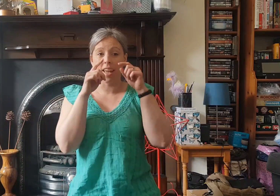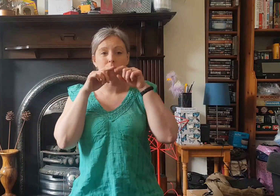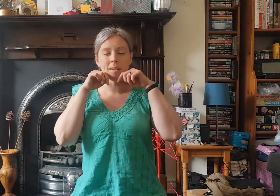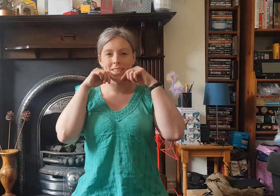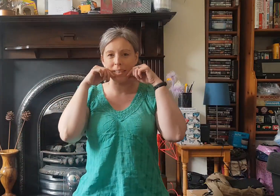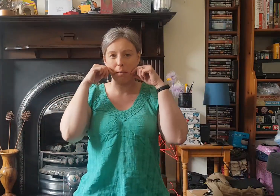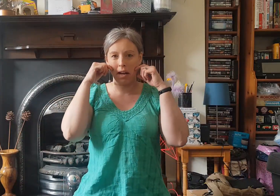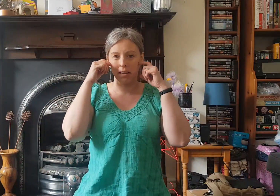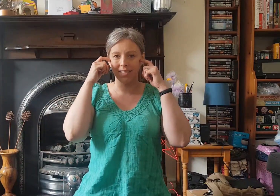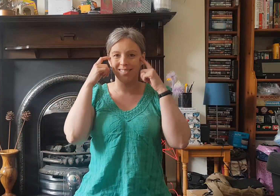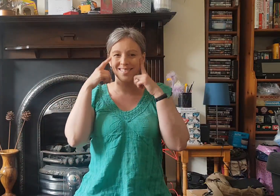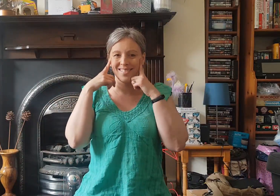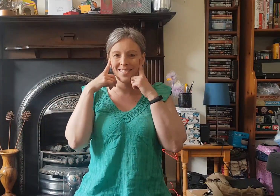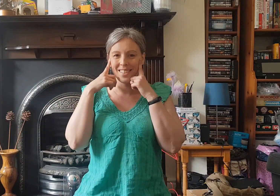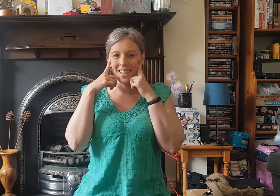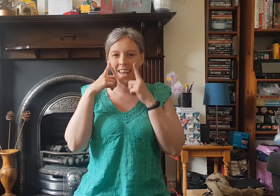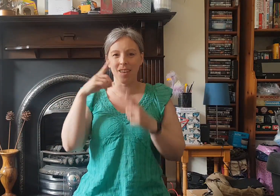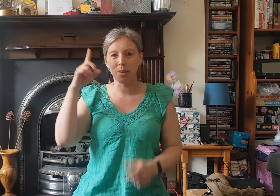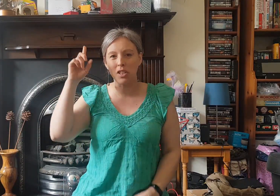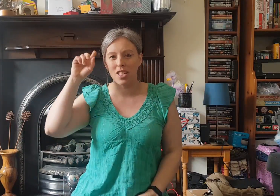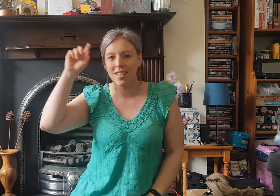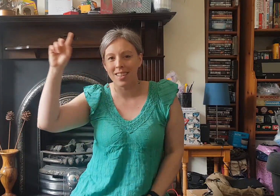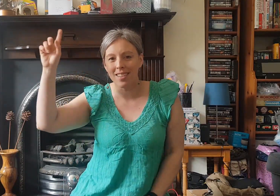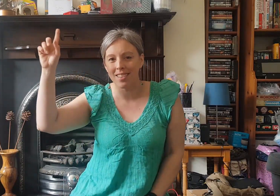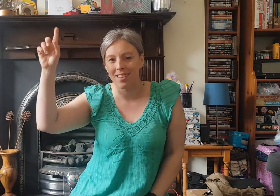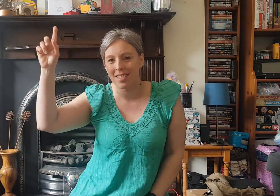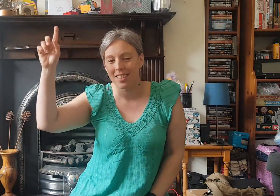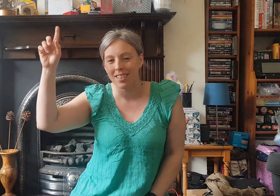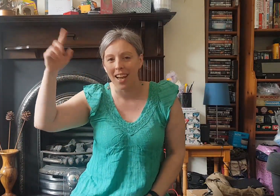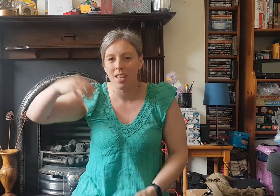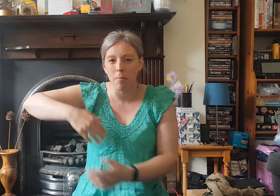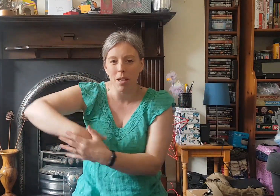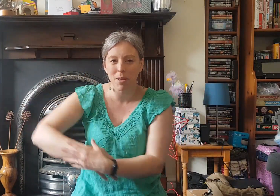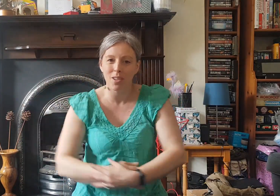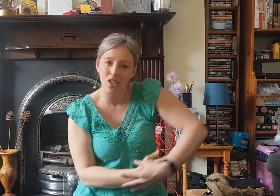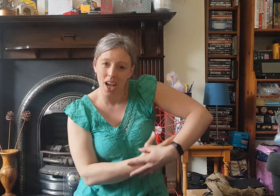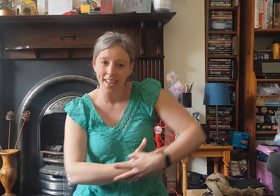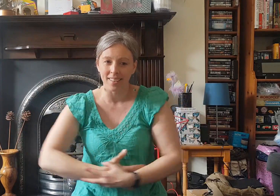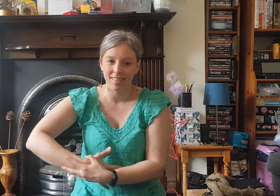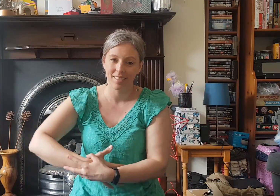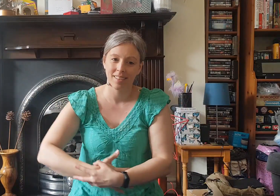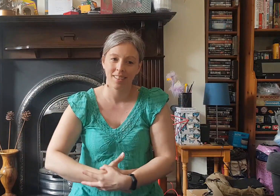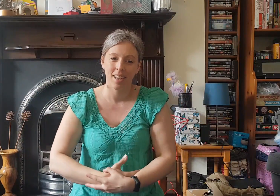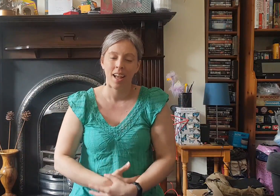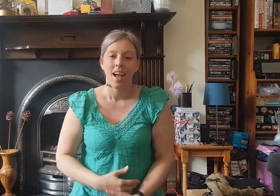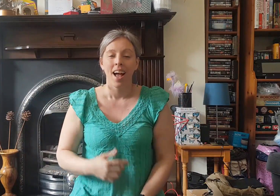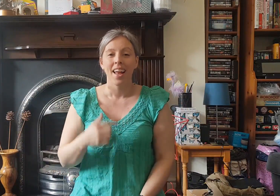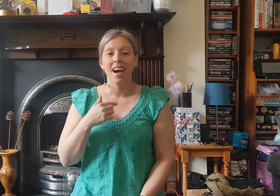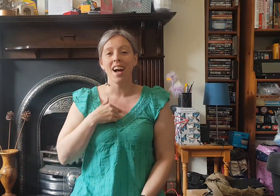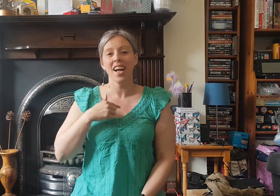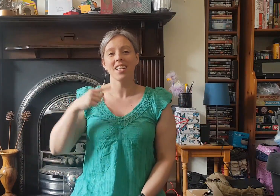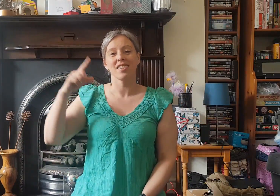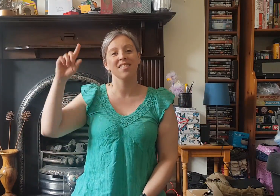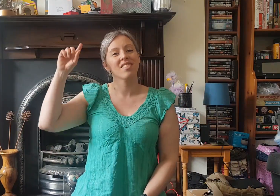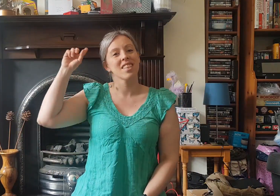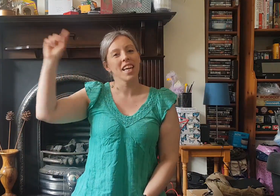me a smile you gave me jesus and you made me your child and i just thank you